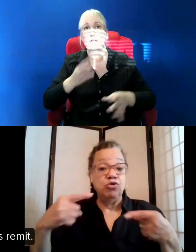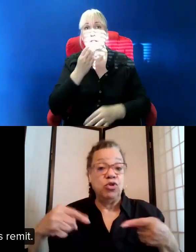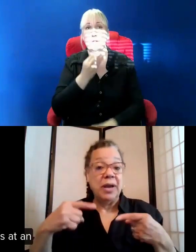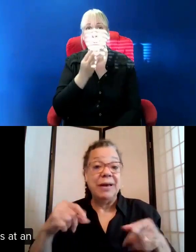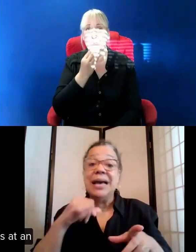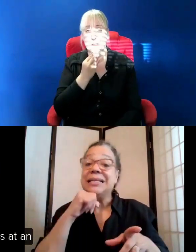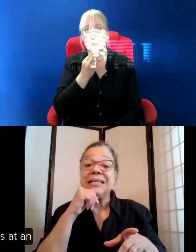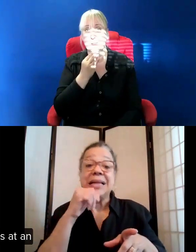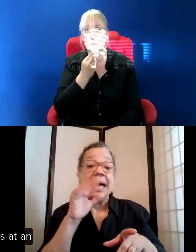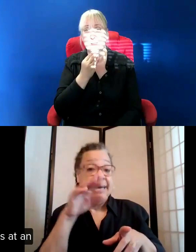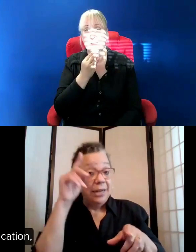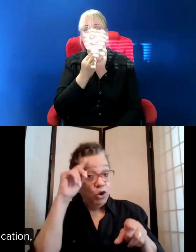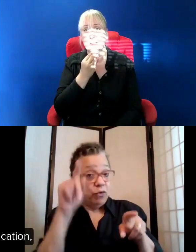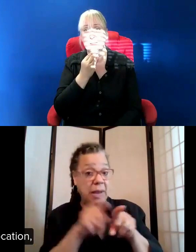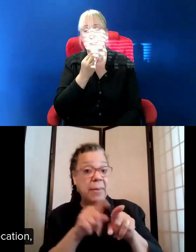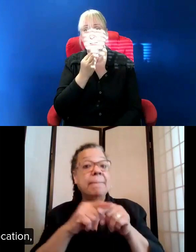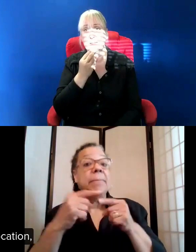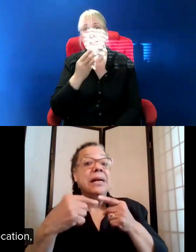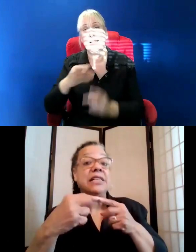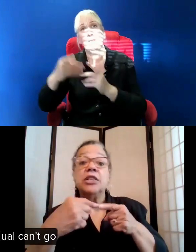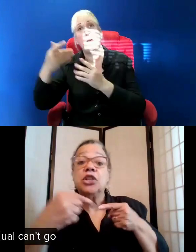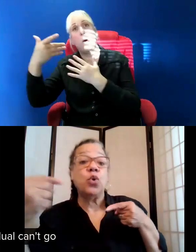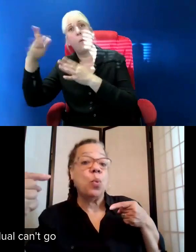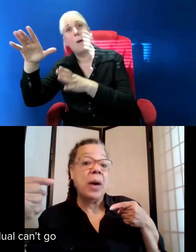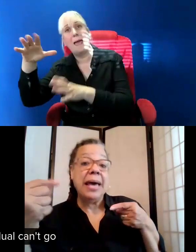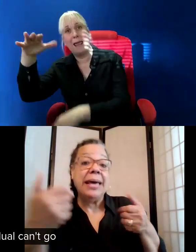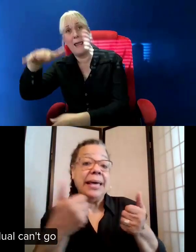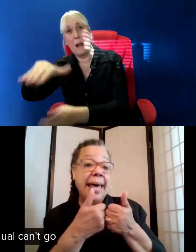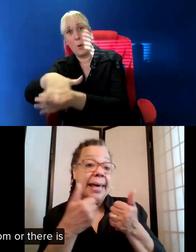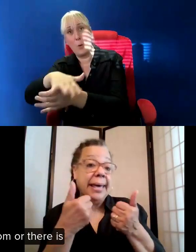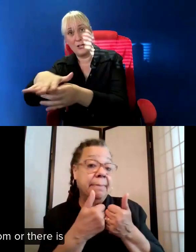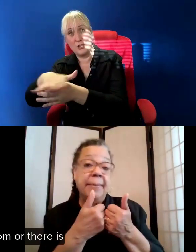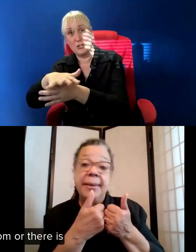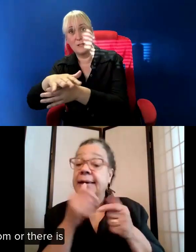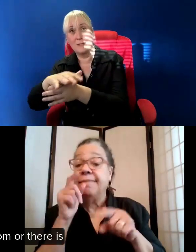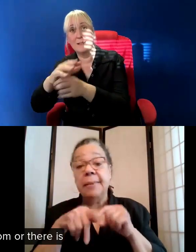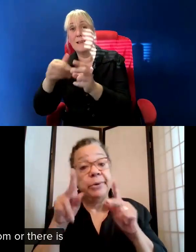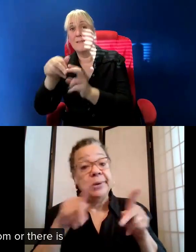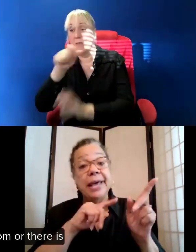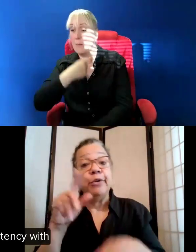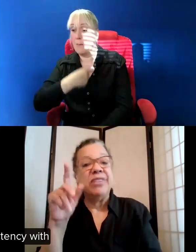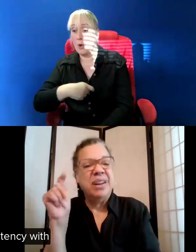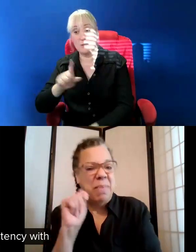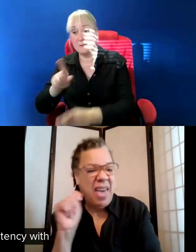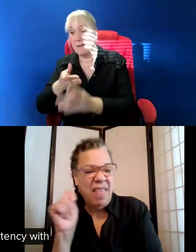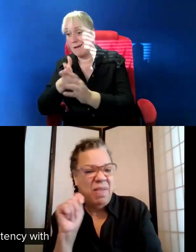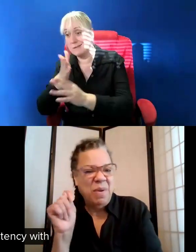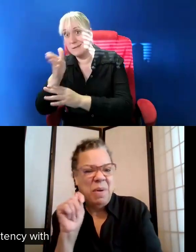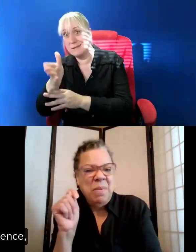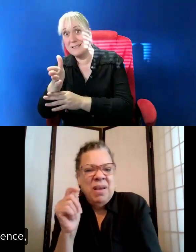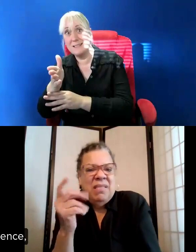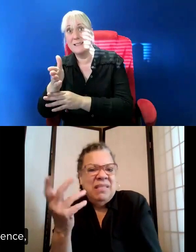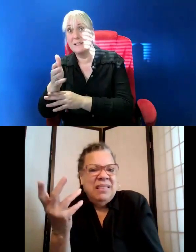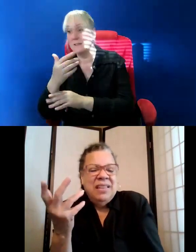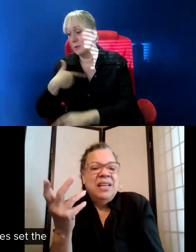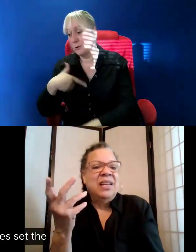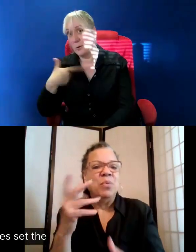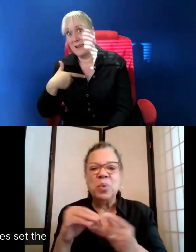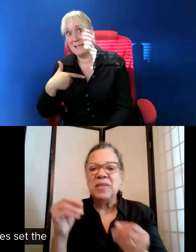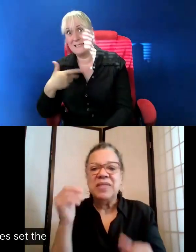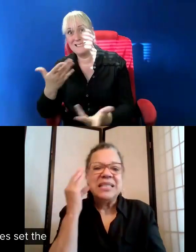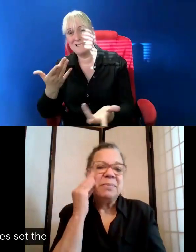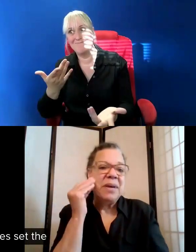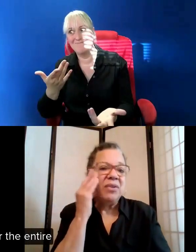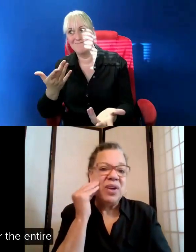Wrexham's remit. But if it's at an away location, if that individual can't go to the bathroom or there is an inconsistency with experience, it